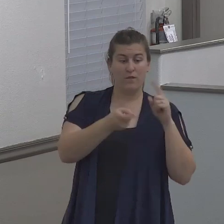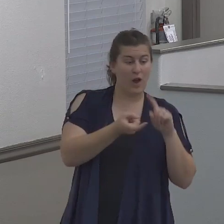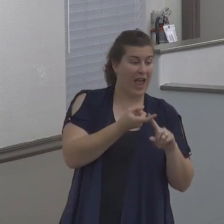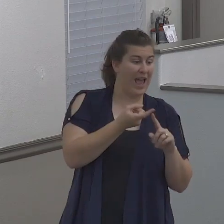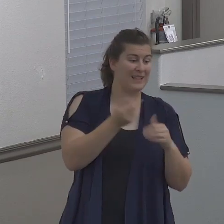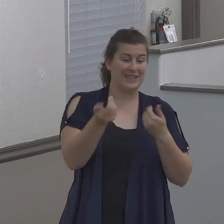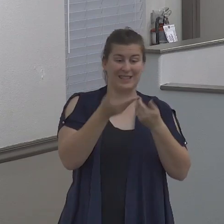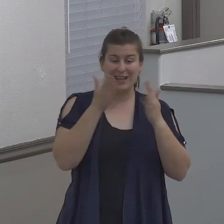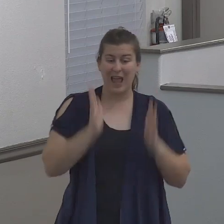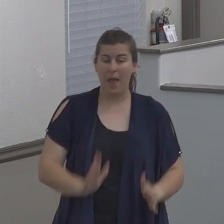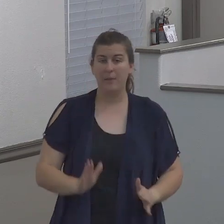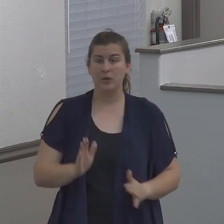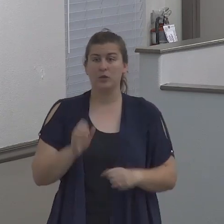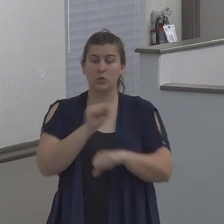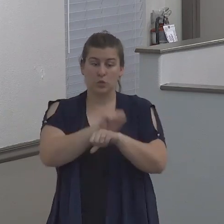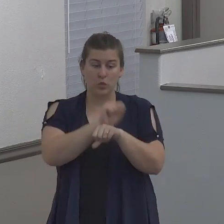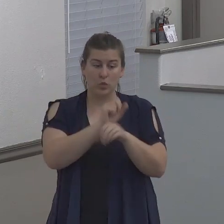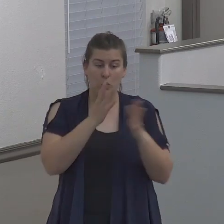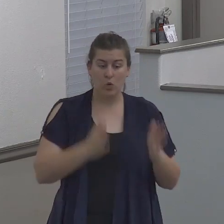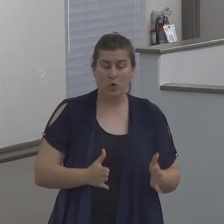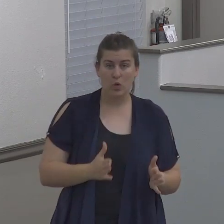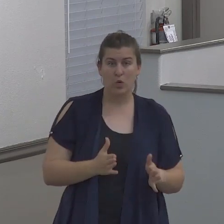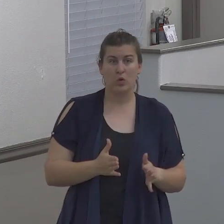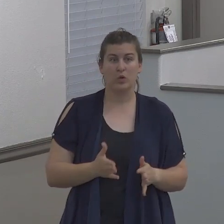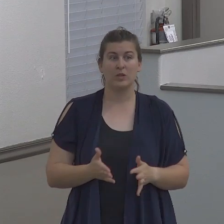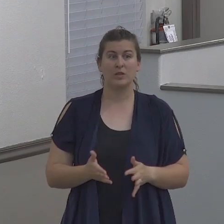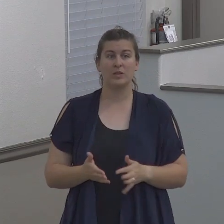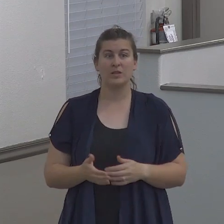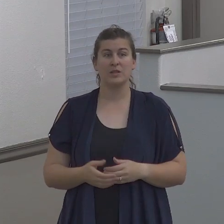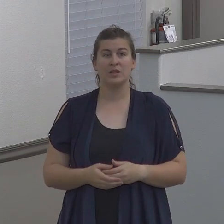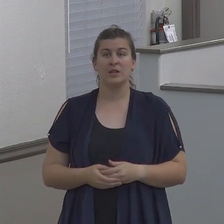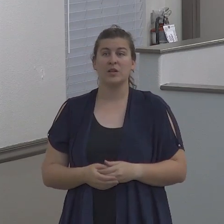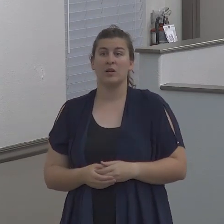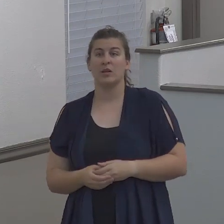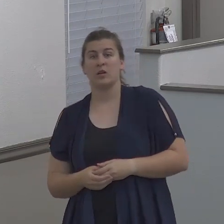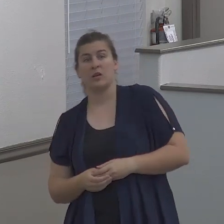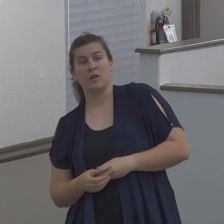see get saved, friends, neighbors, co-workers.